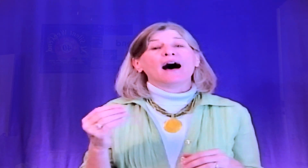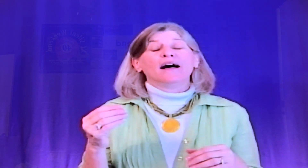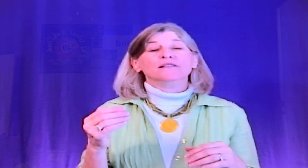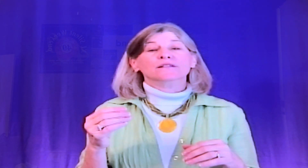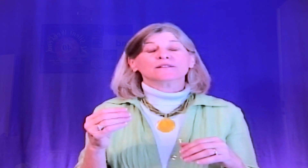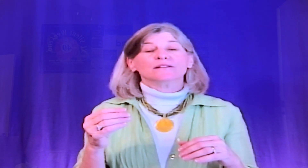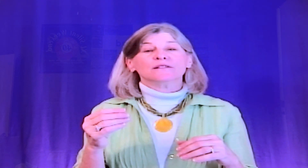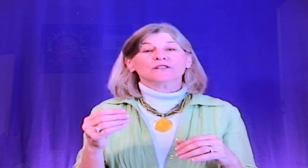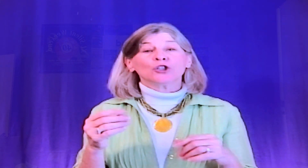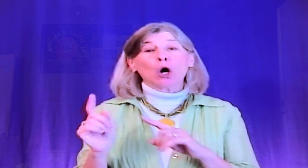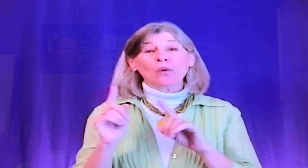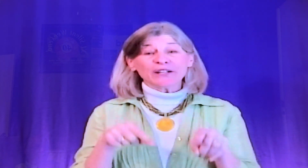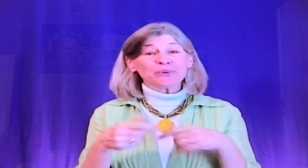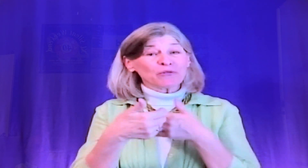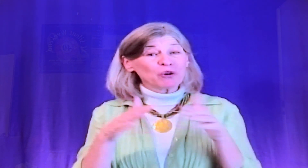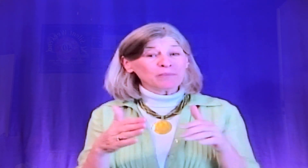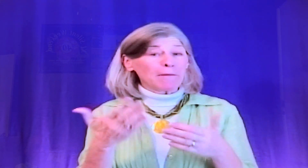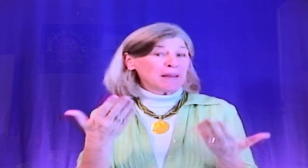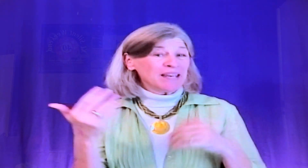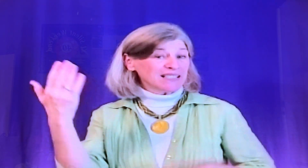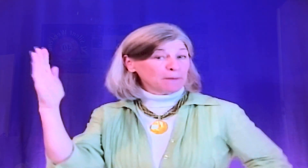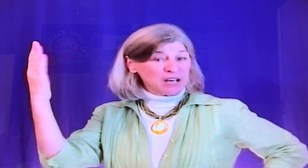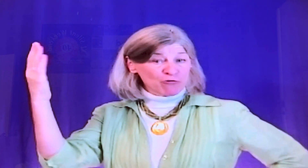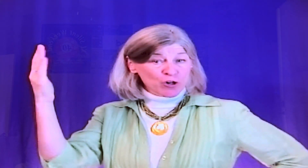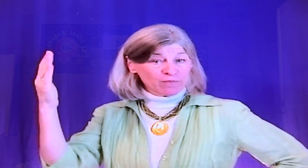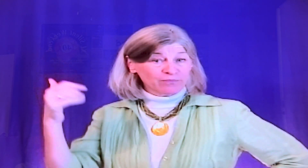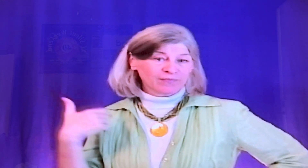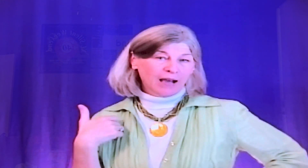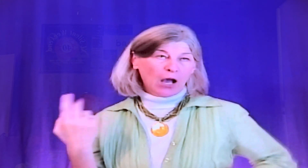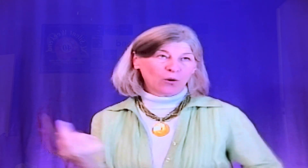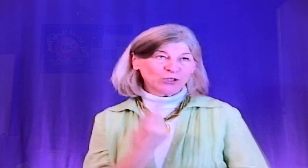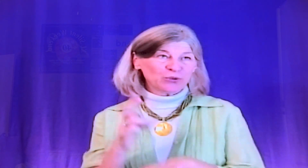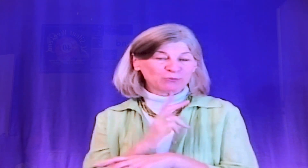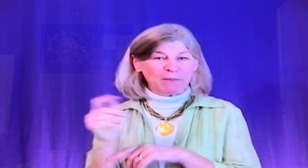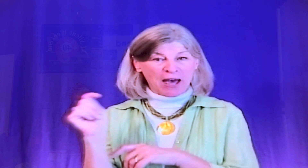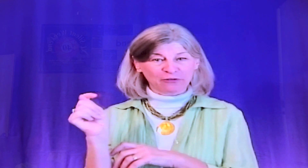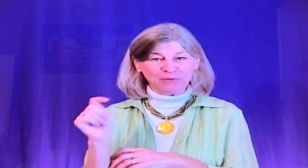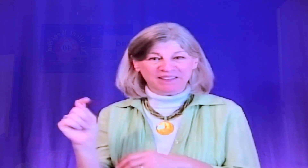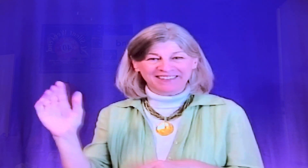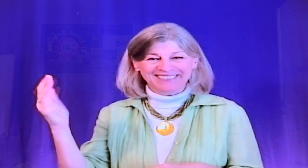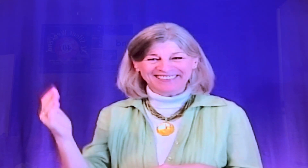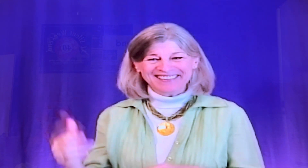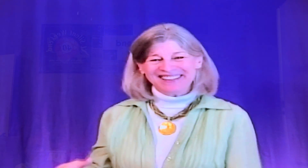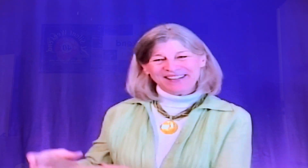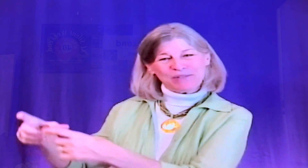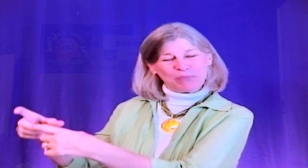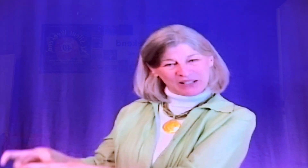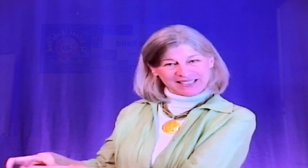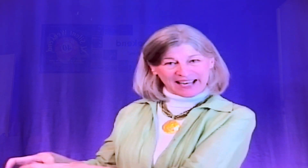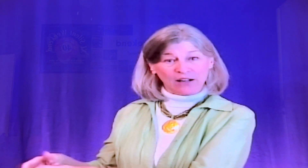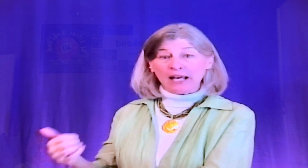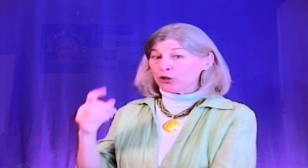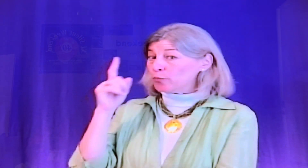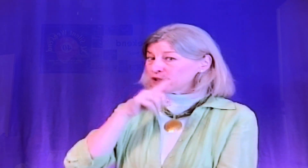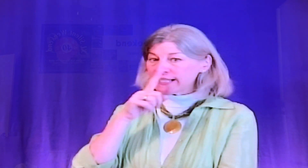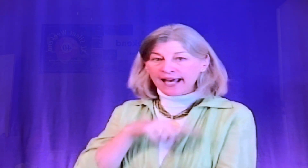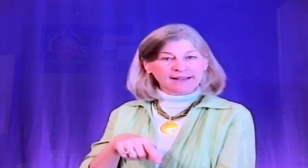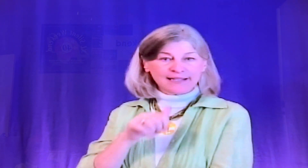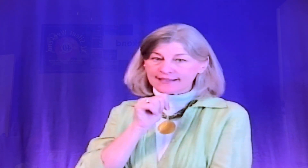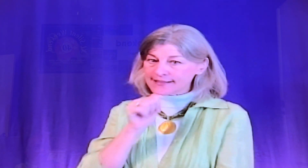and go into a room that maybe has a mirror. I always use my bathroom. You put it down and you pretend this is not